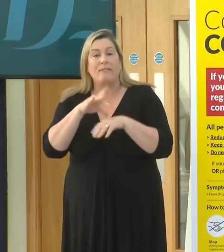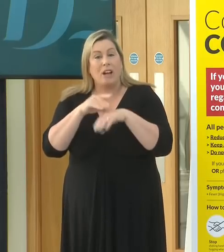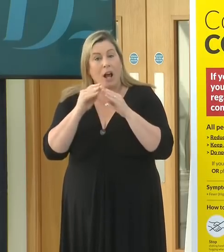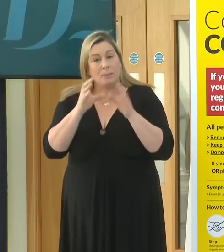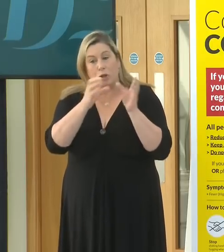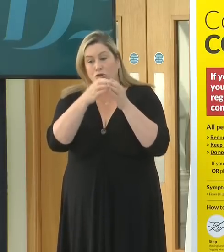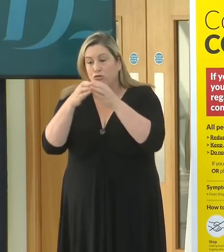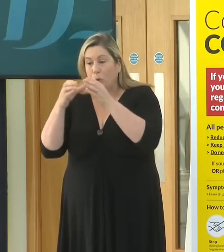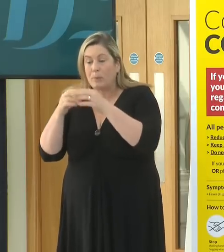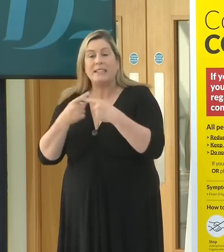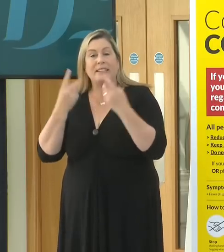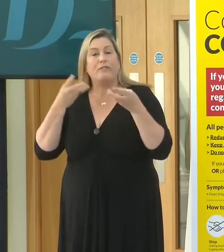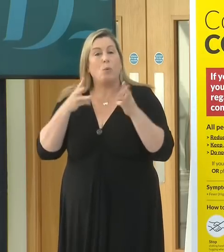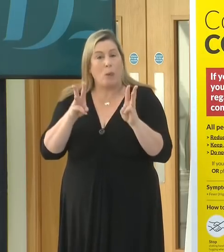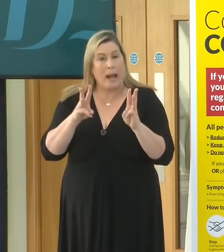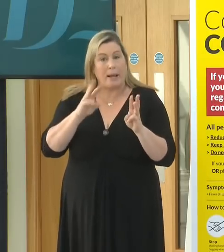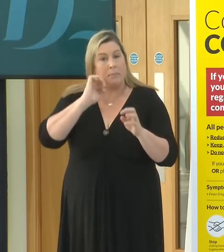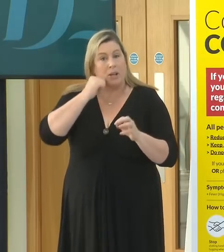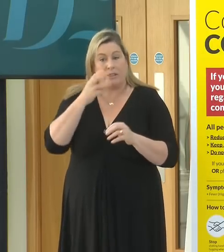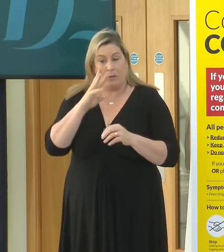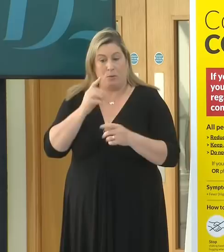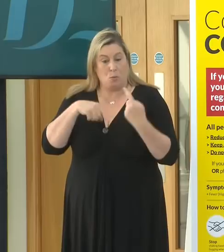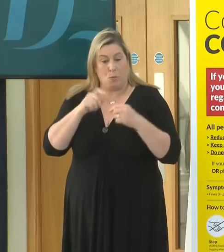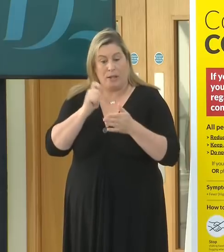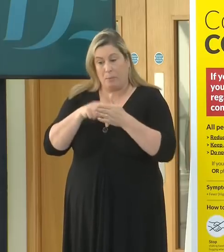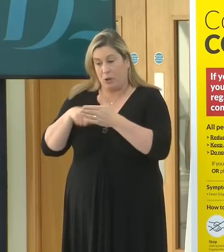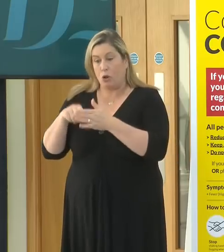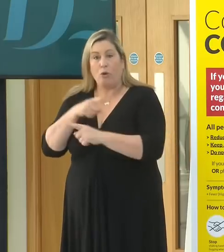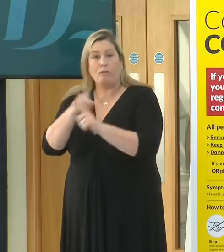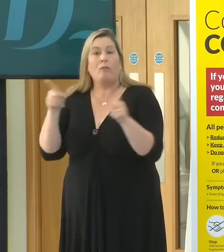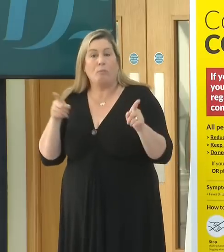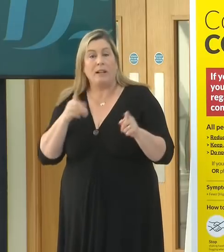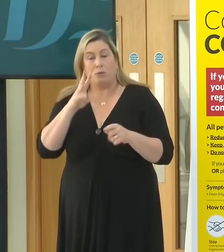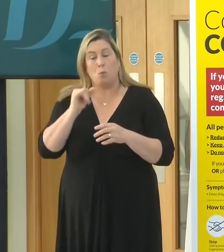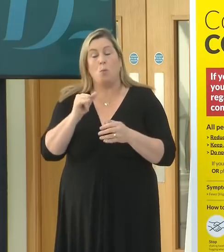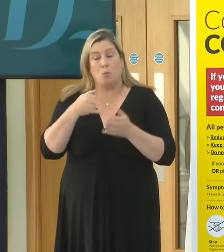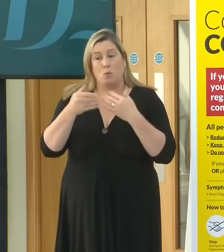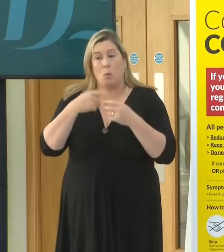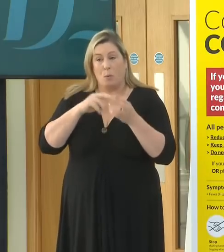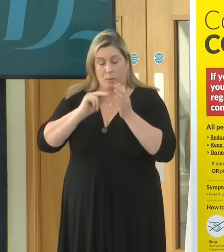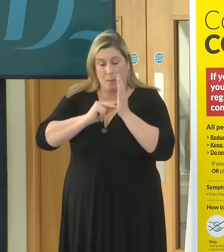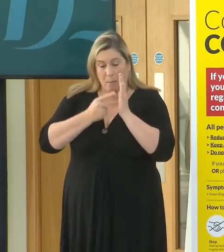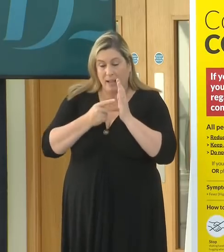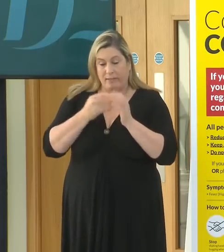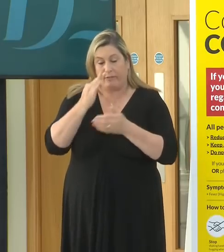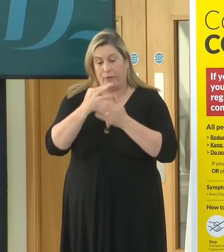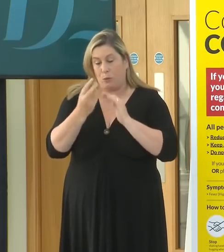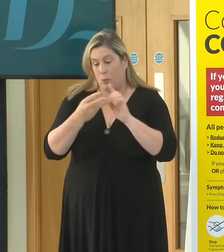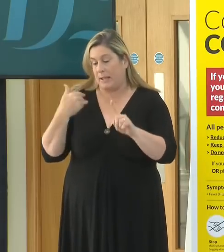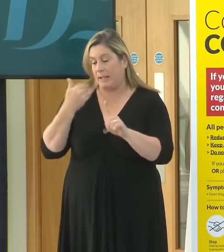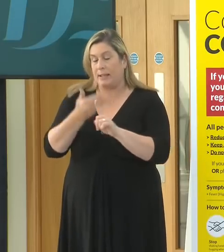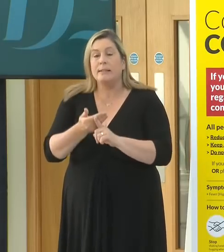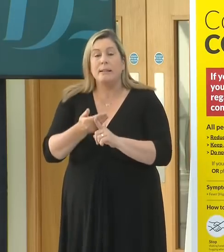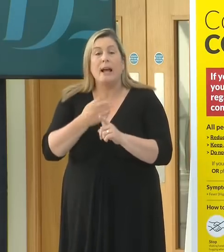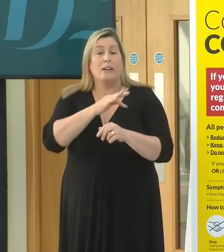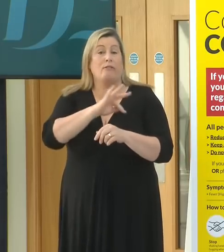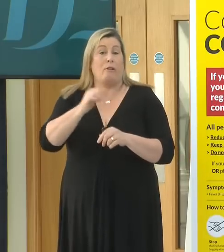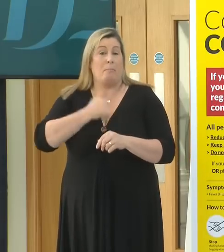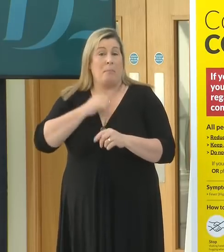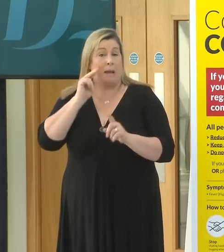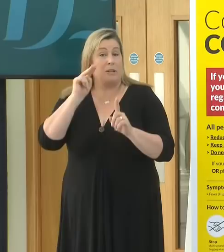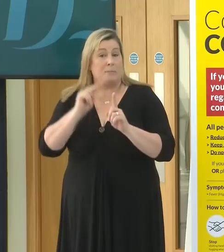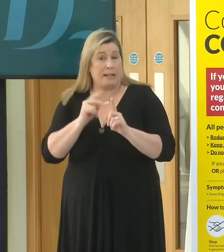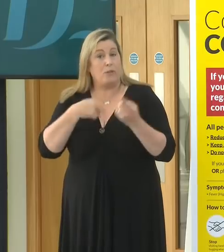than it may have been procured for, and that's what we've been working through over the last couple of weeks. And finally, from my perspective, we do look